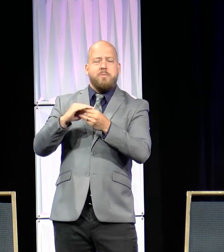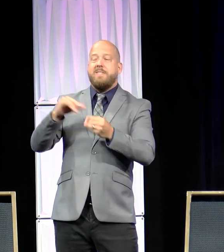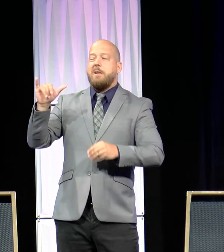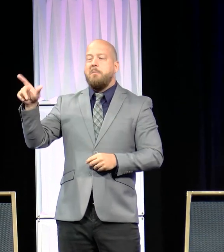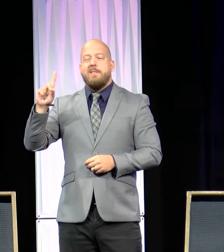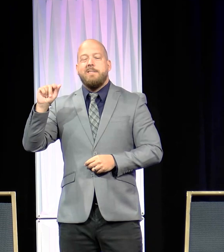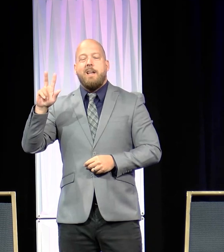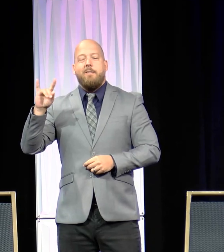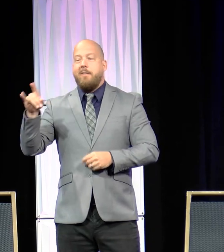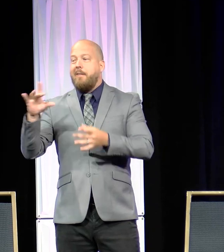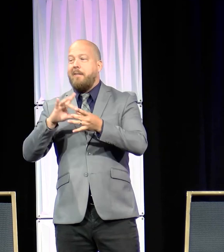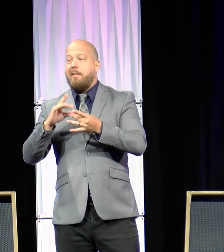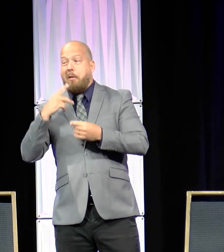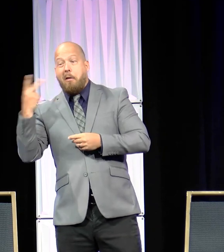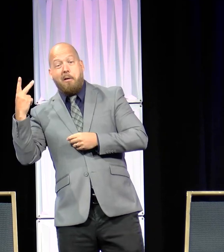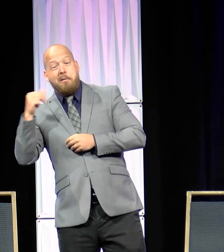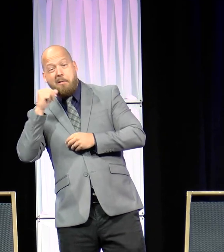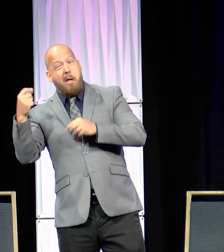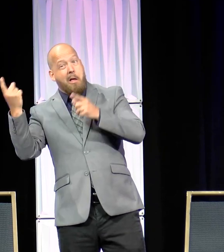sure.